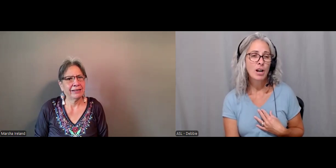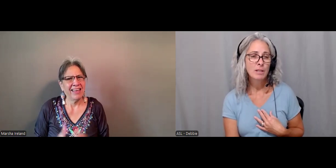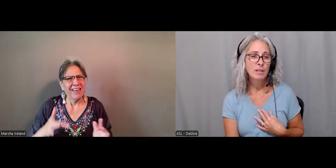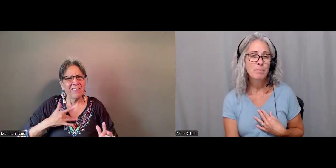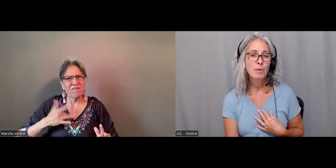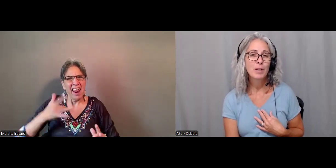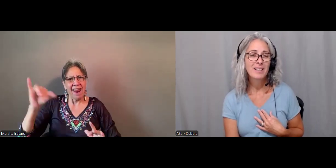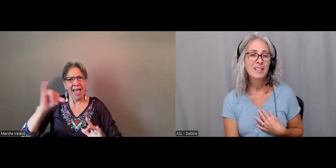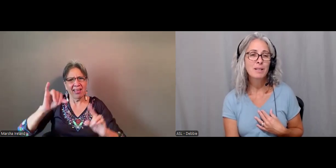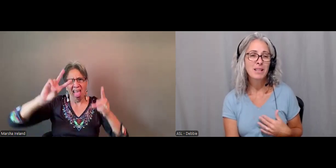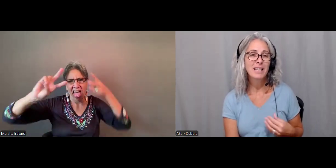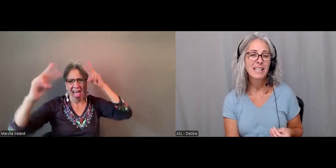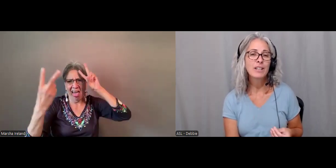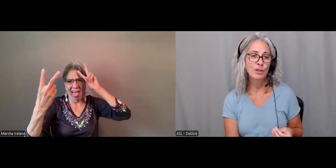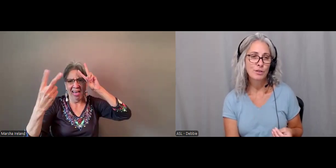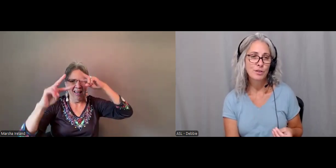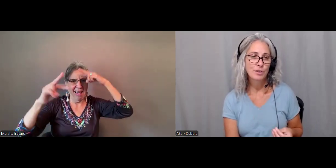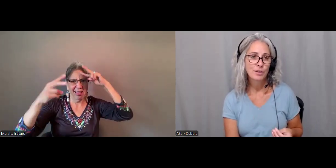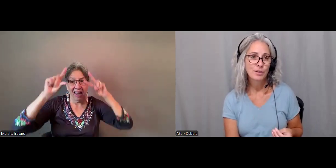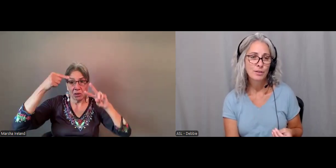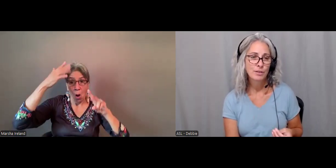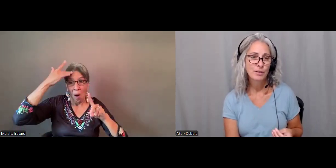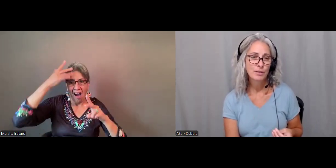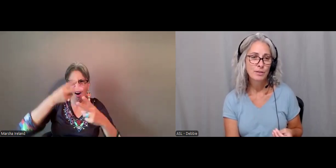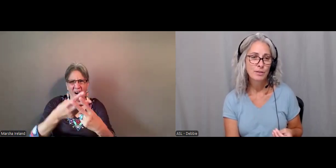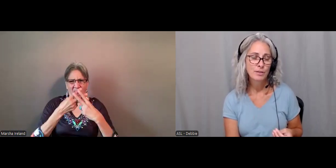in the argument, but we need to be the leaders.